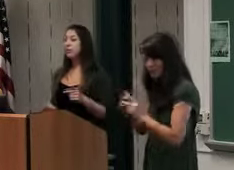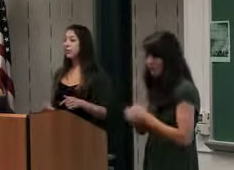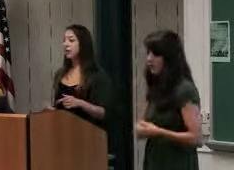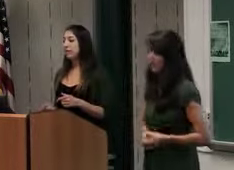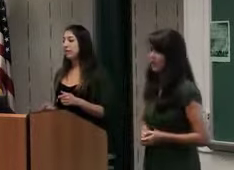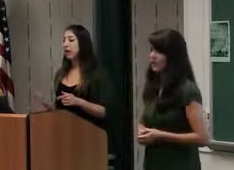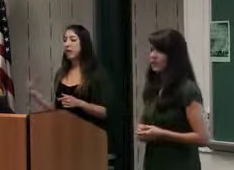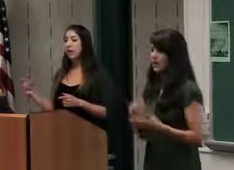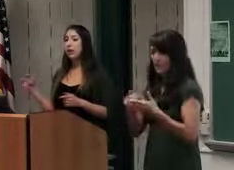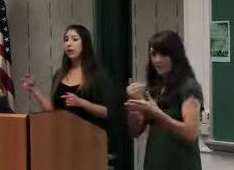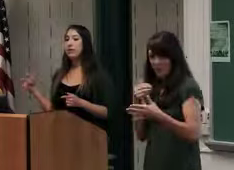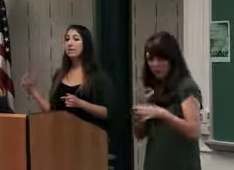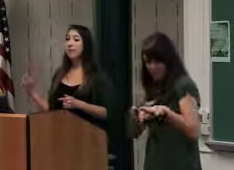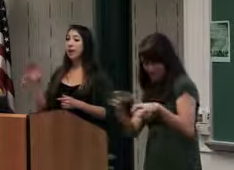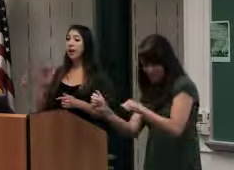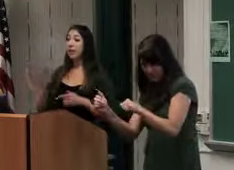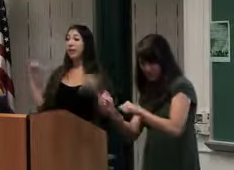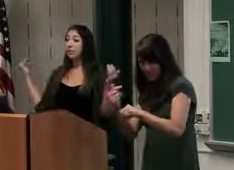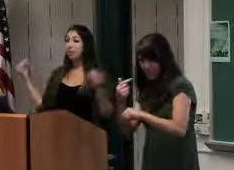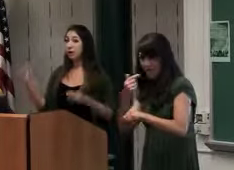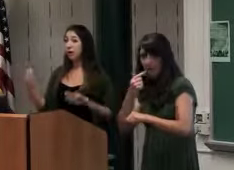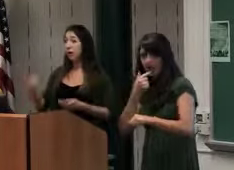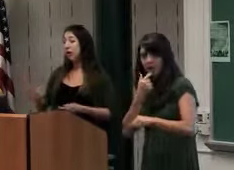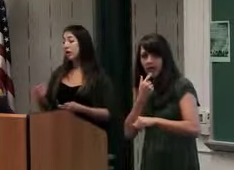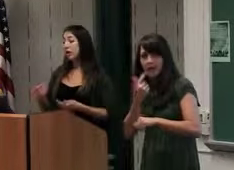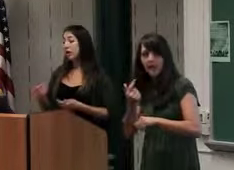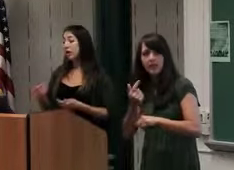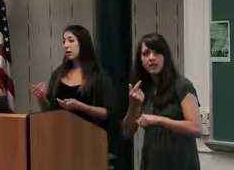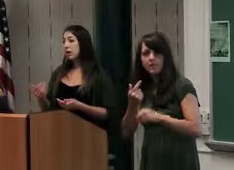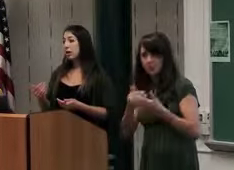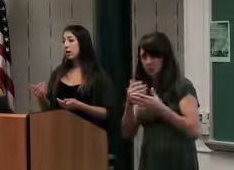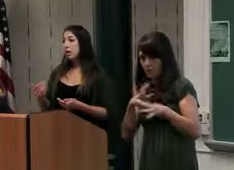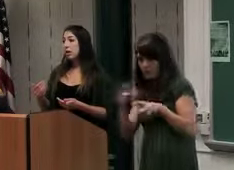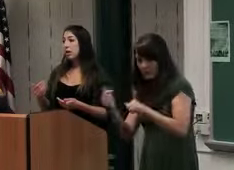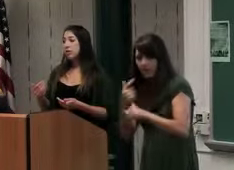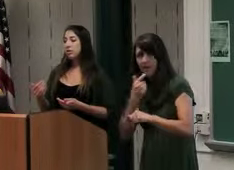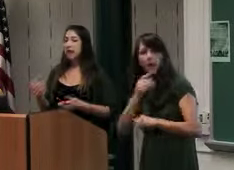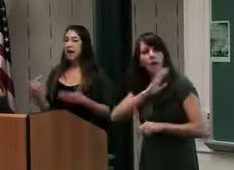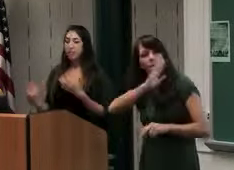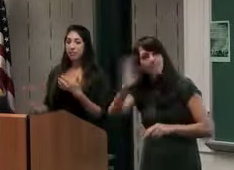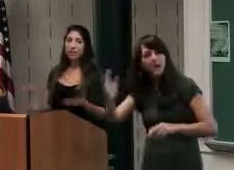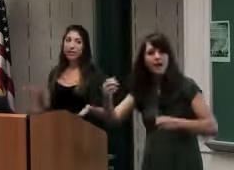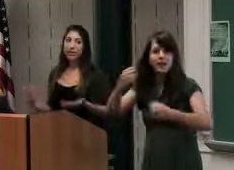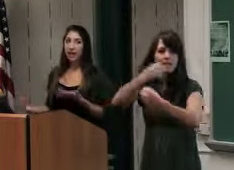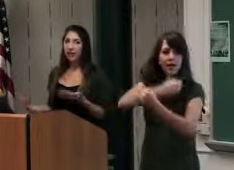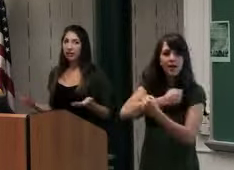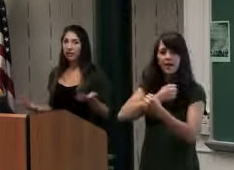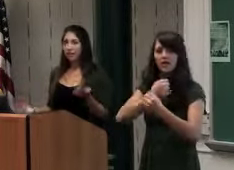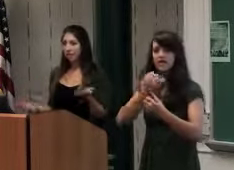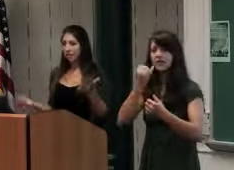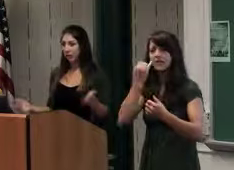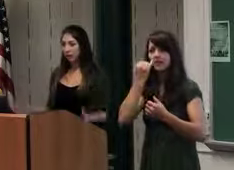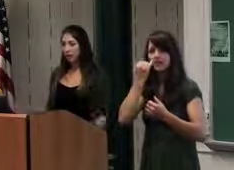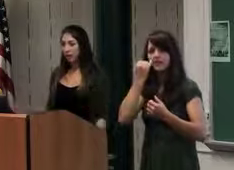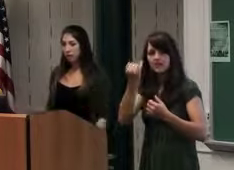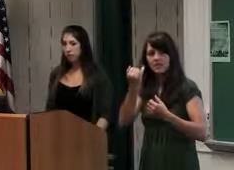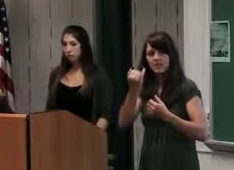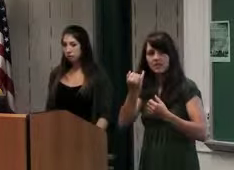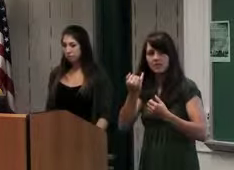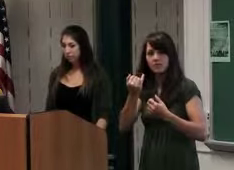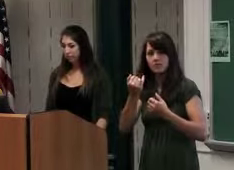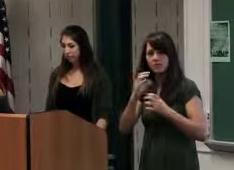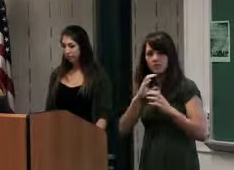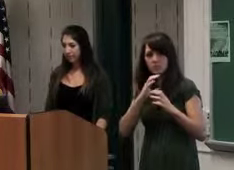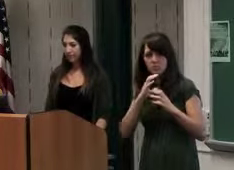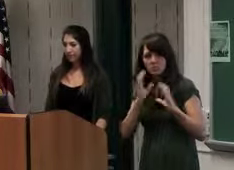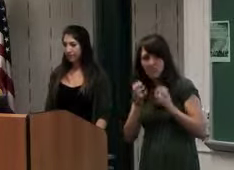the end when I was leaving, I went and said bye, gave the people a hug that I felt like I had a connection with.